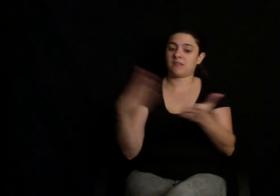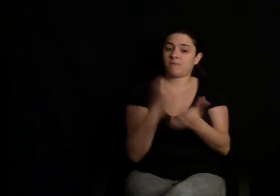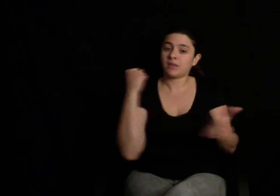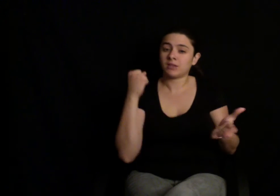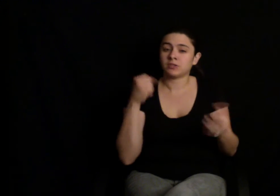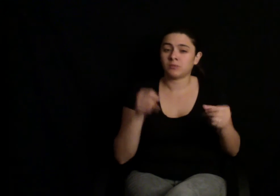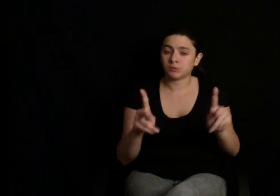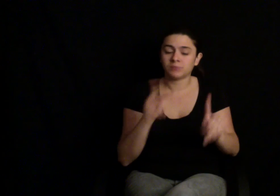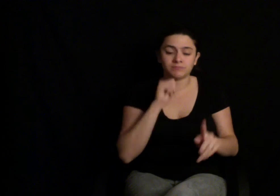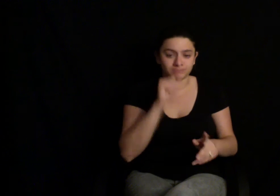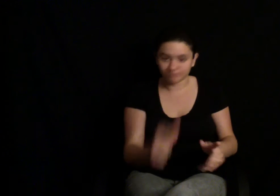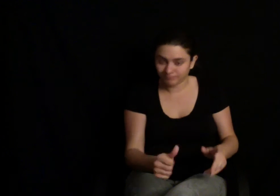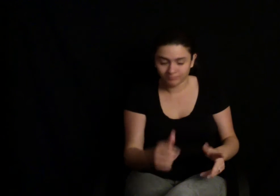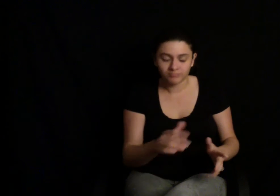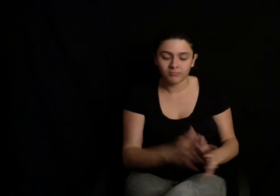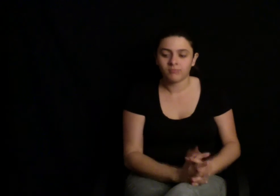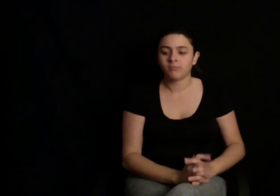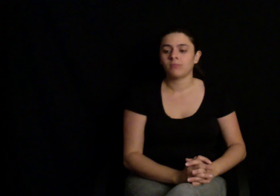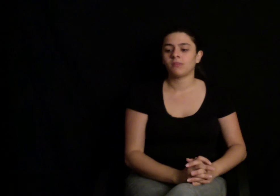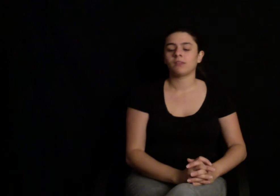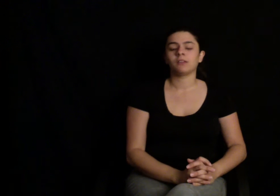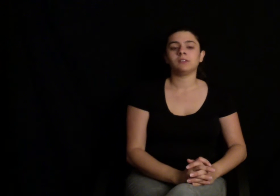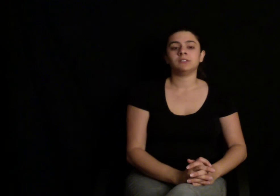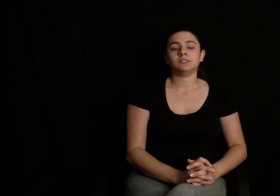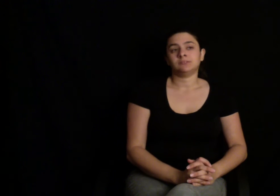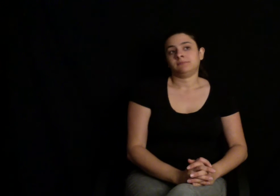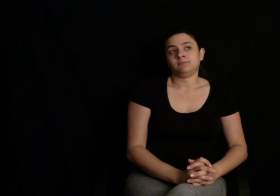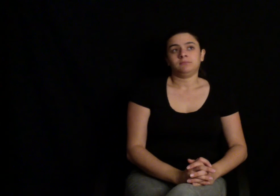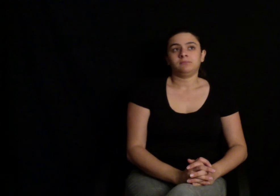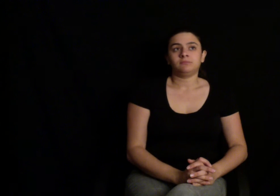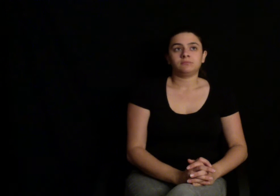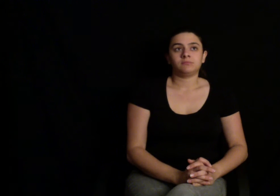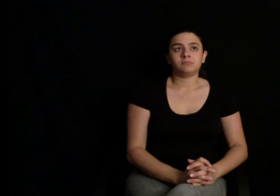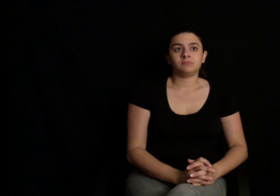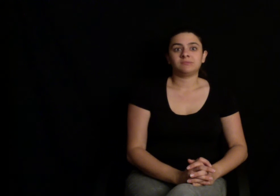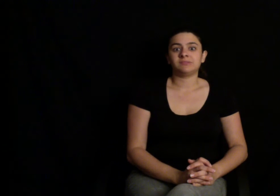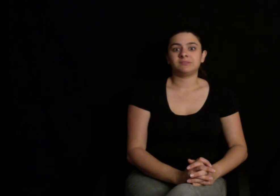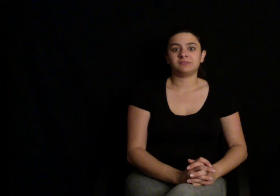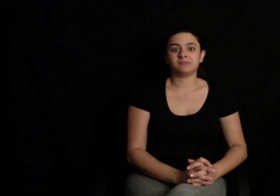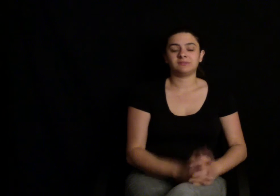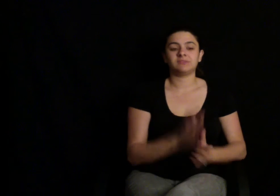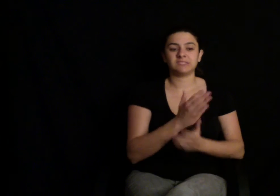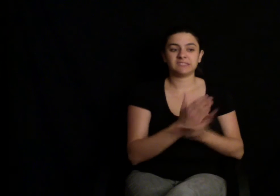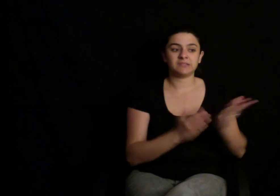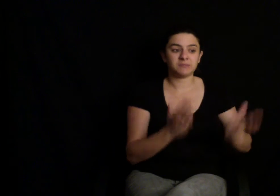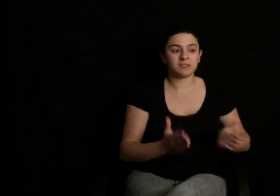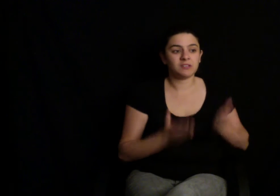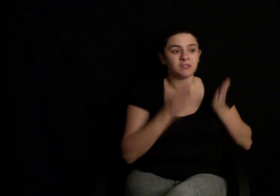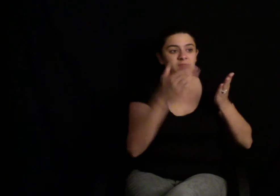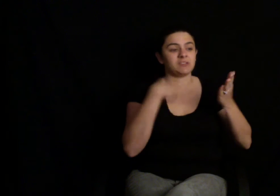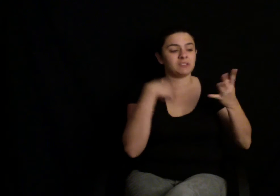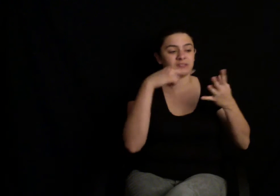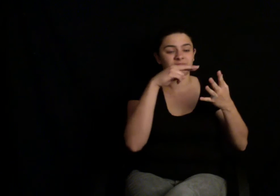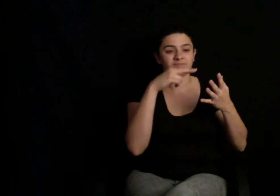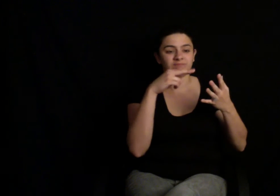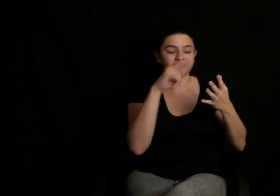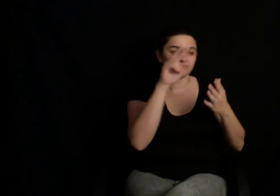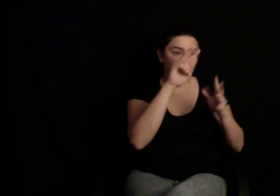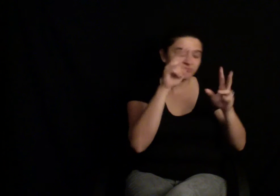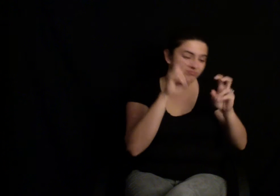friction between me and these managers. And just to kind of go over some of the offers that I had going in, it's hard to remember them all, but there were probably